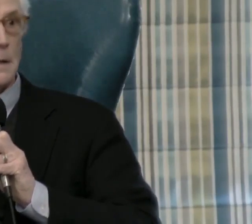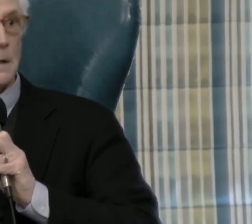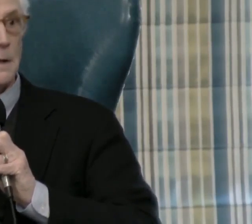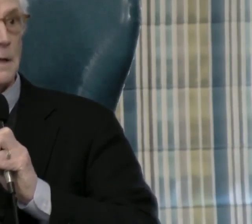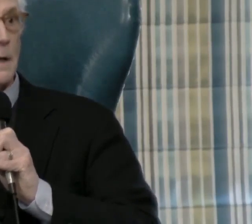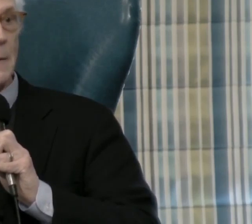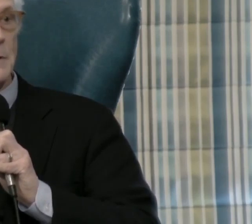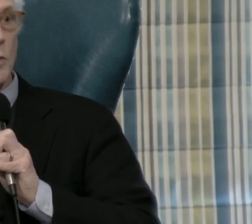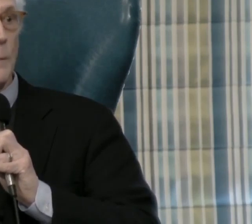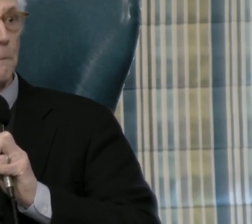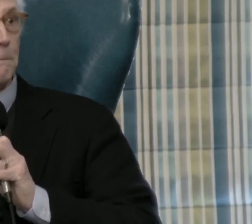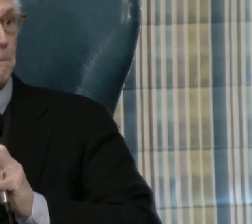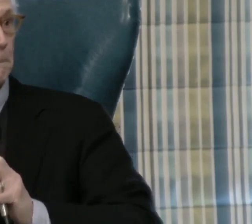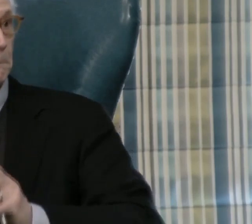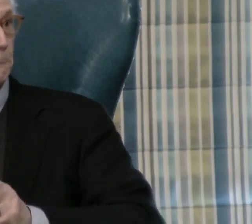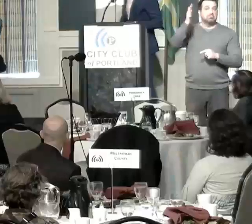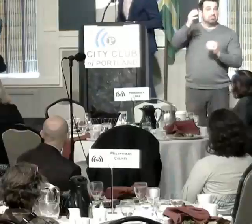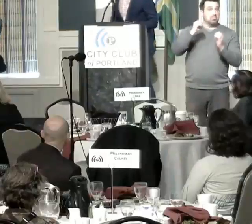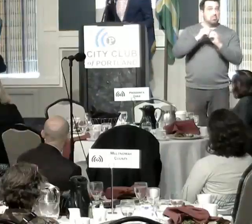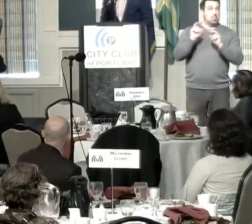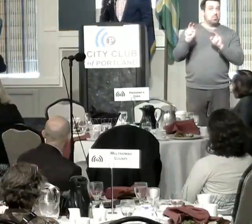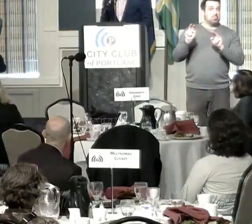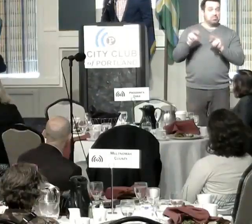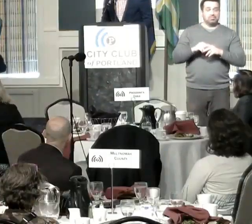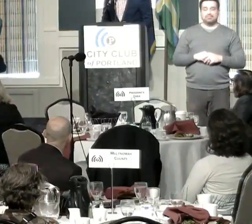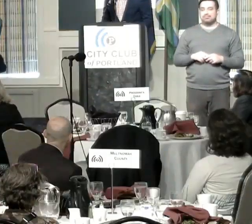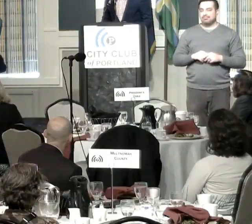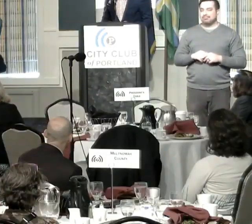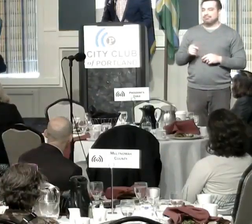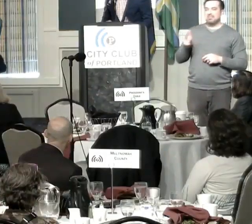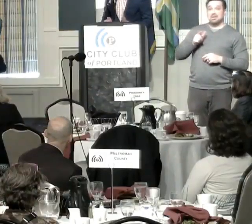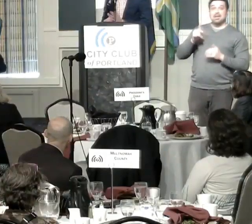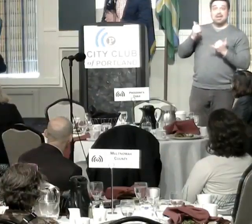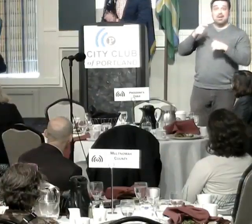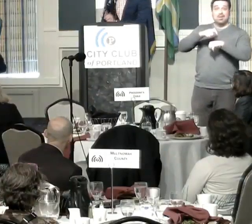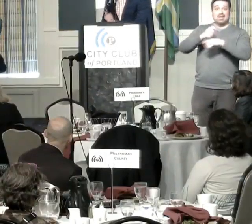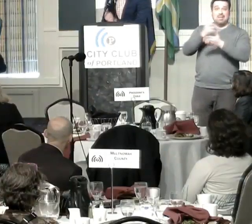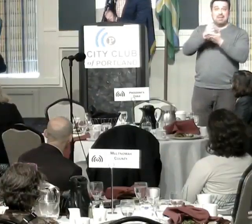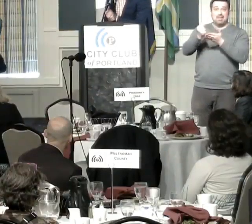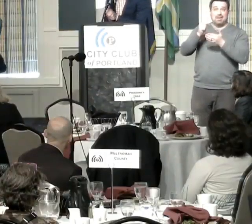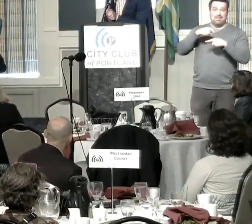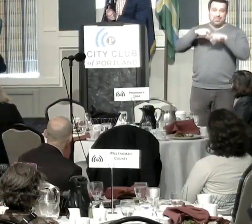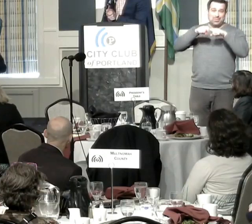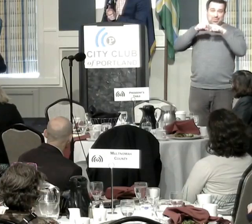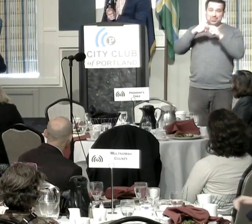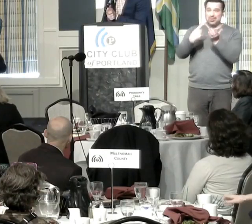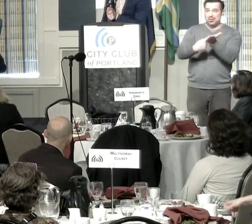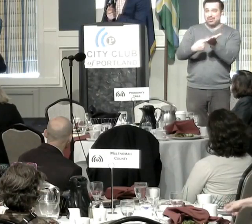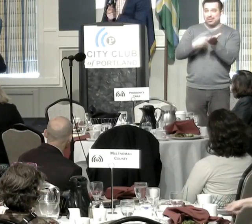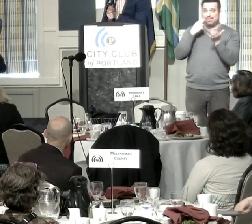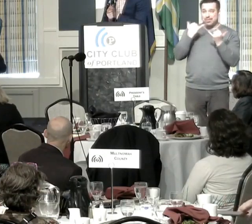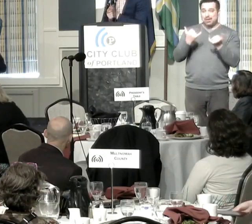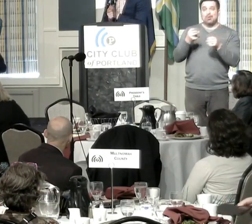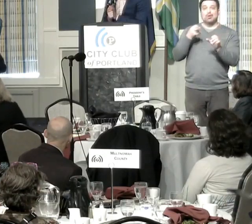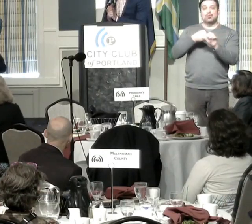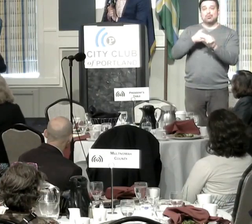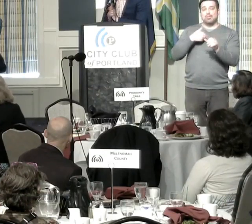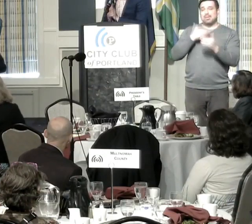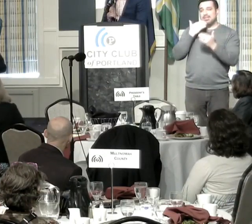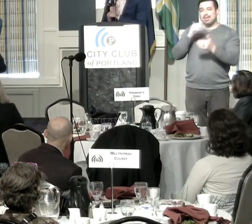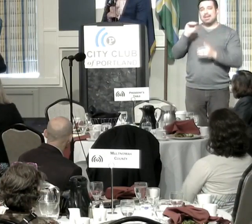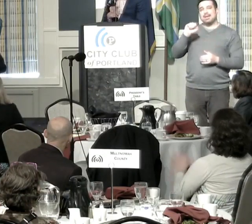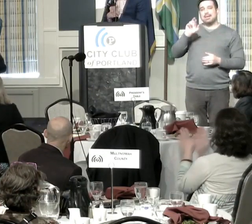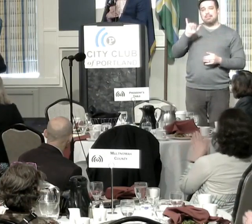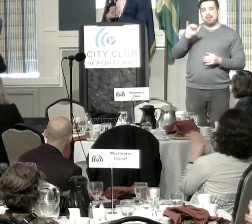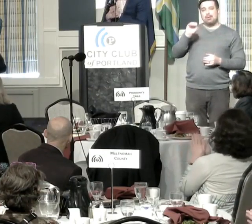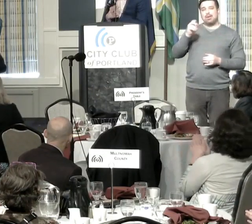And I think it'll happen more. And with that, our time is up, and we have to pause the conversation for now. Please join me in thanking Mary Margaret